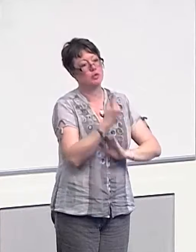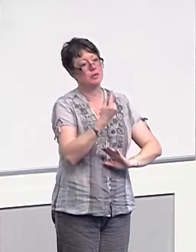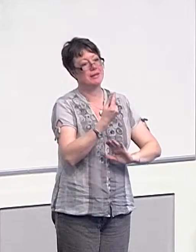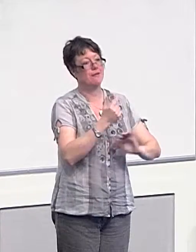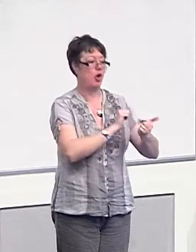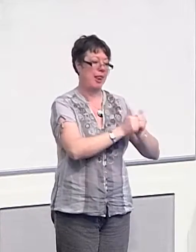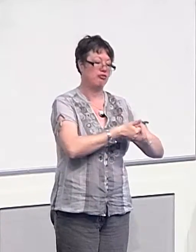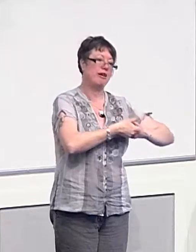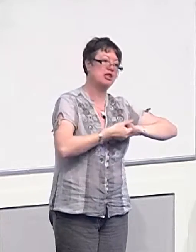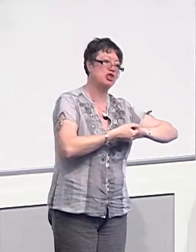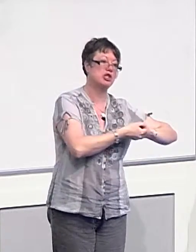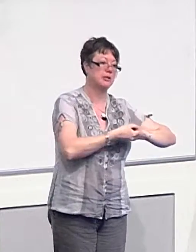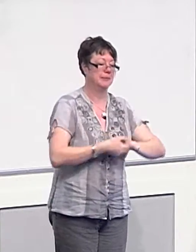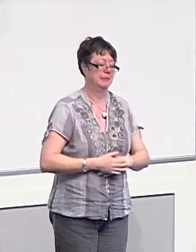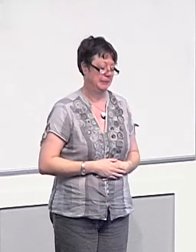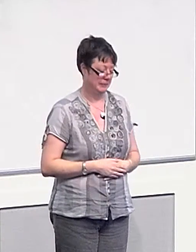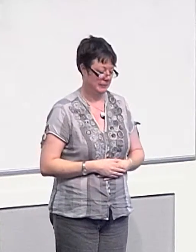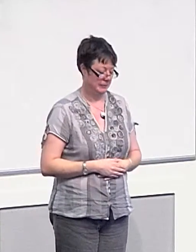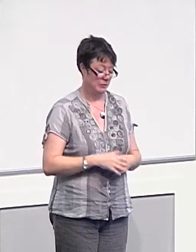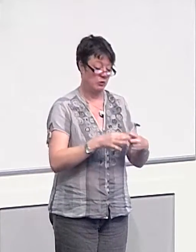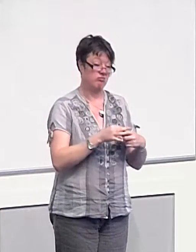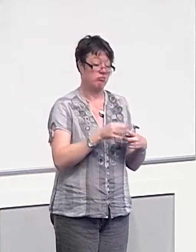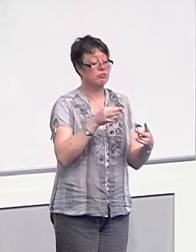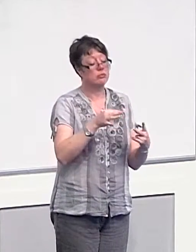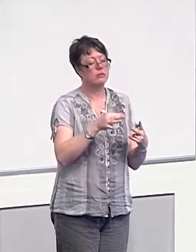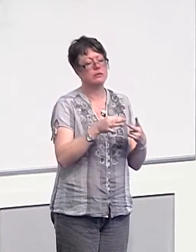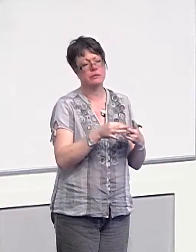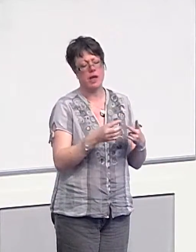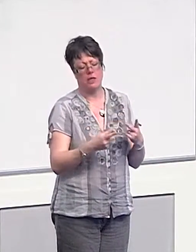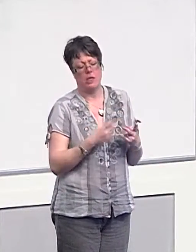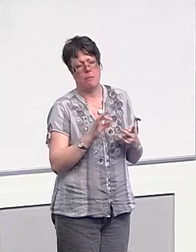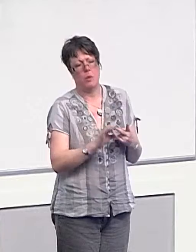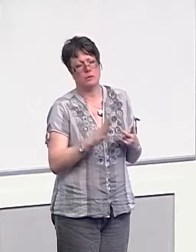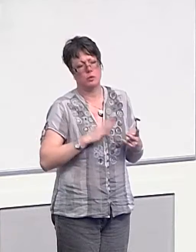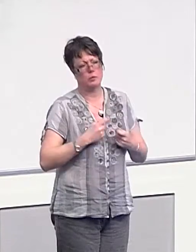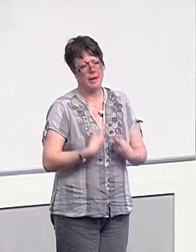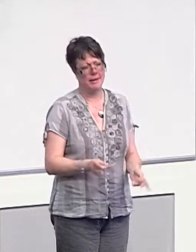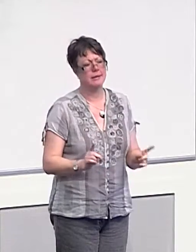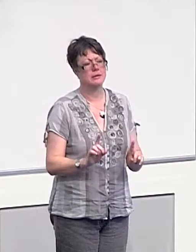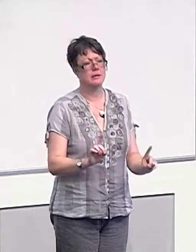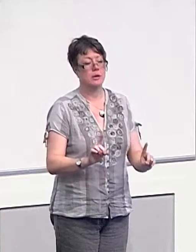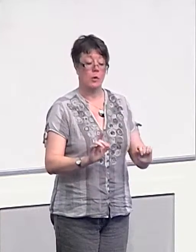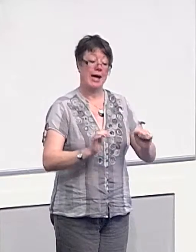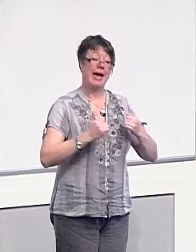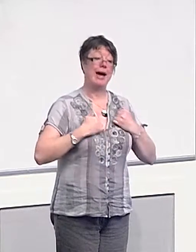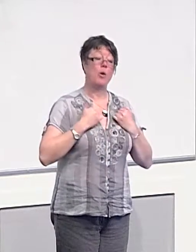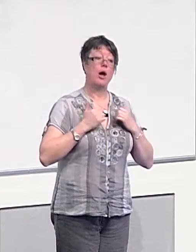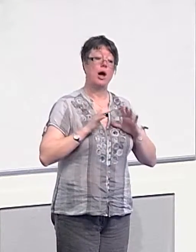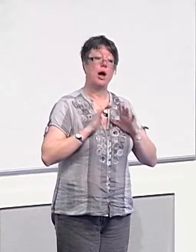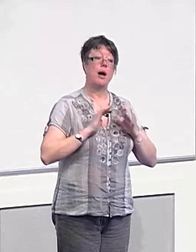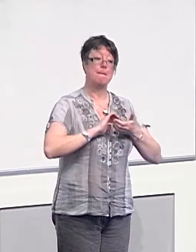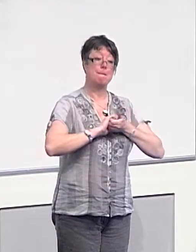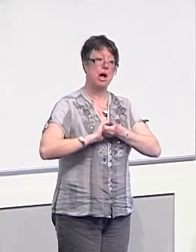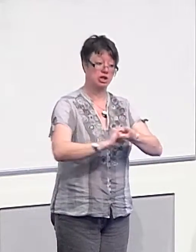Then my next point is that across our partnership, there are a very large number of